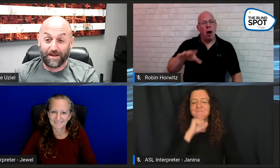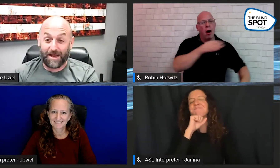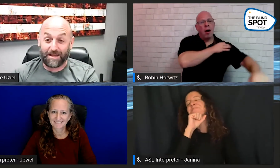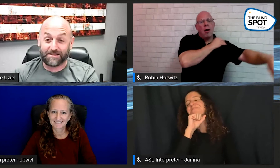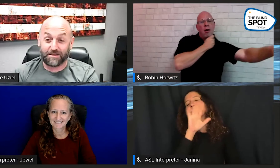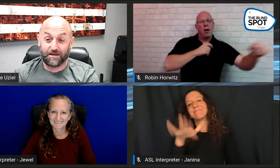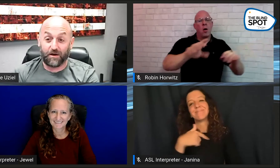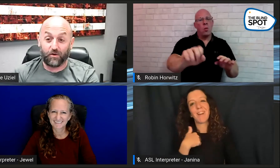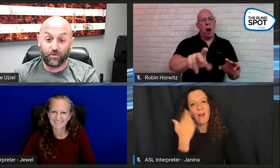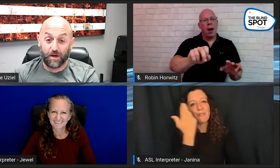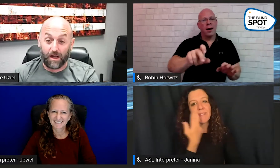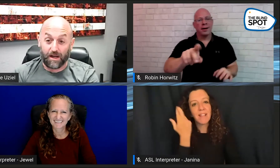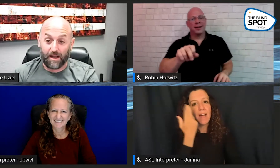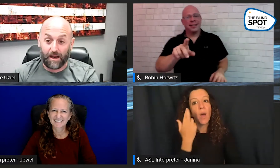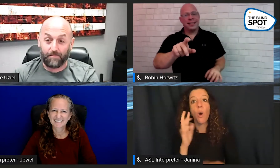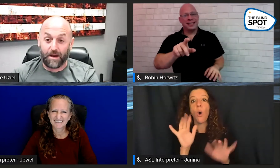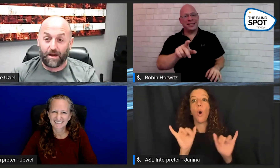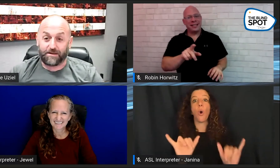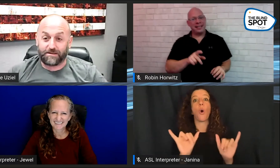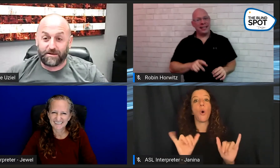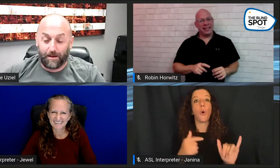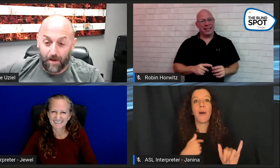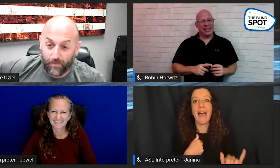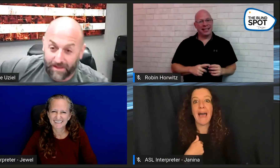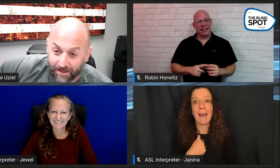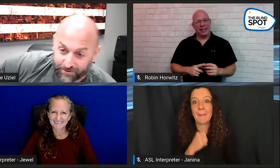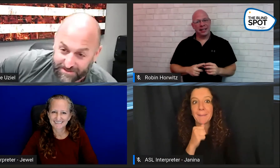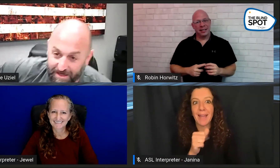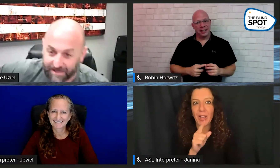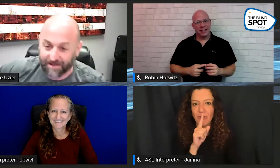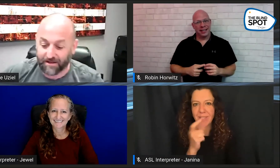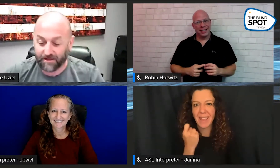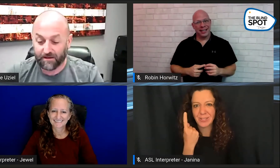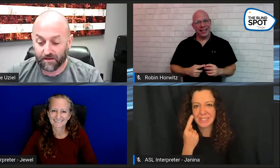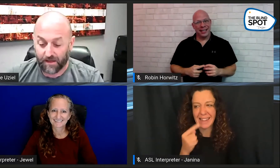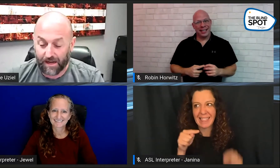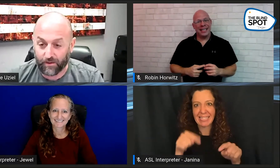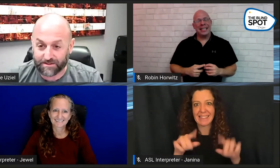when I realized, oh God, I'm not really